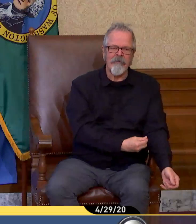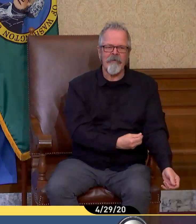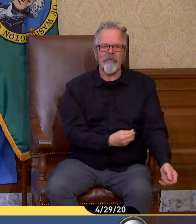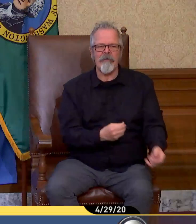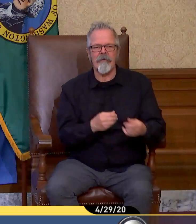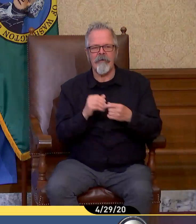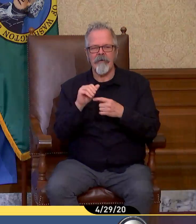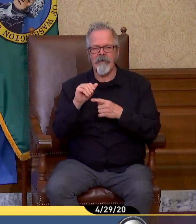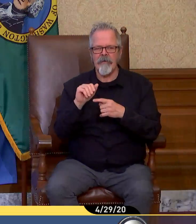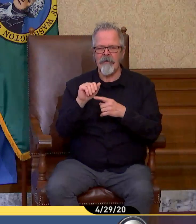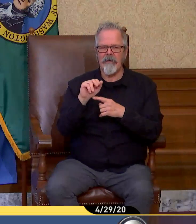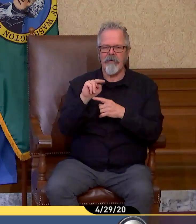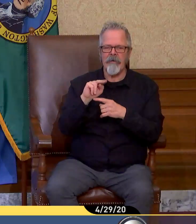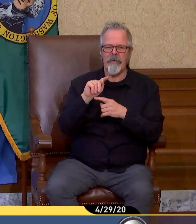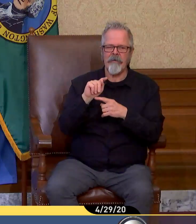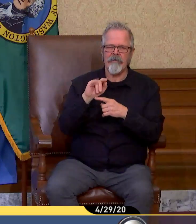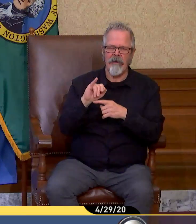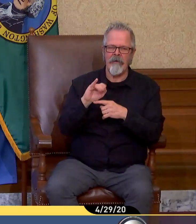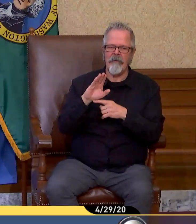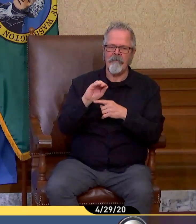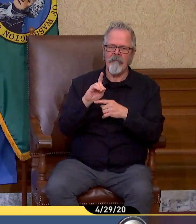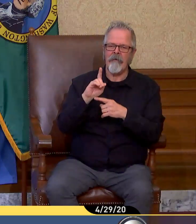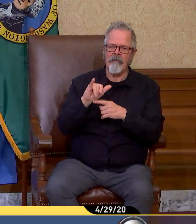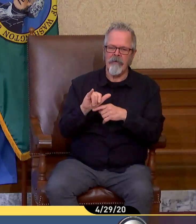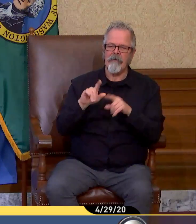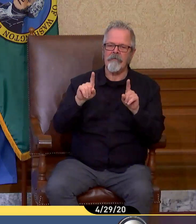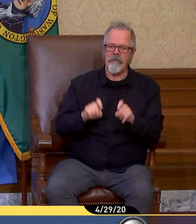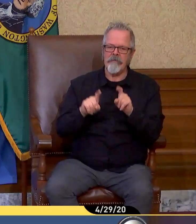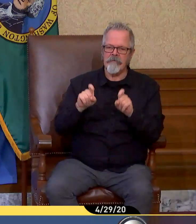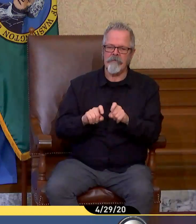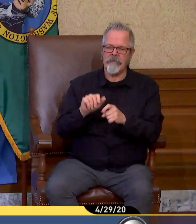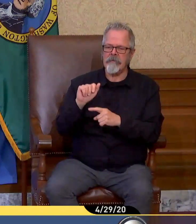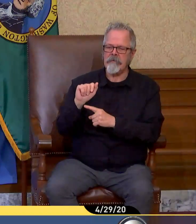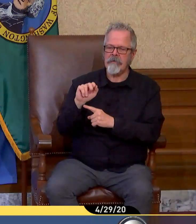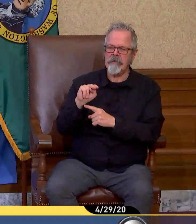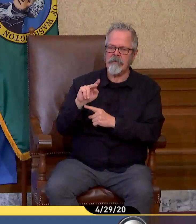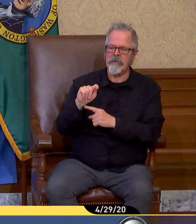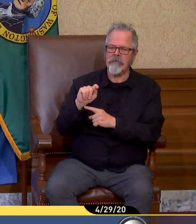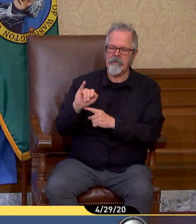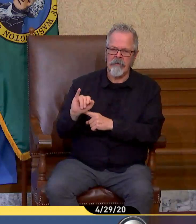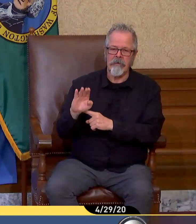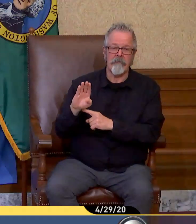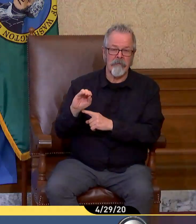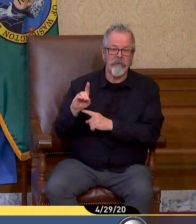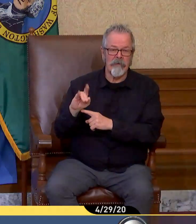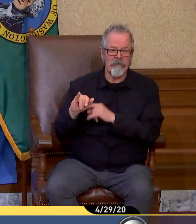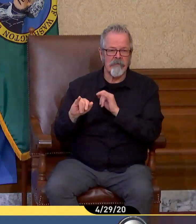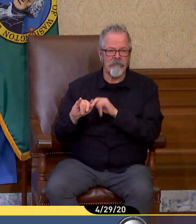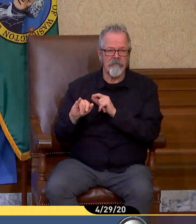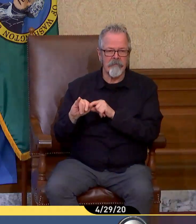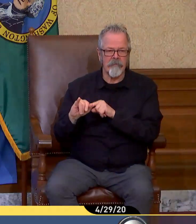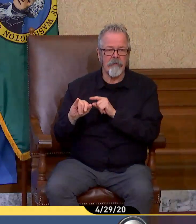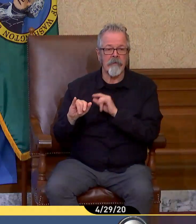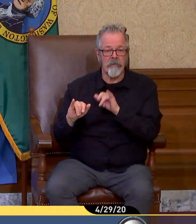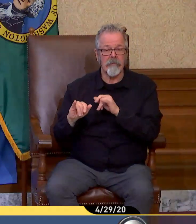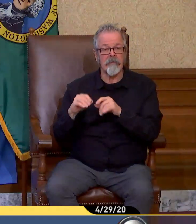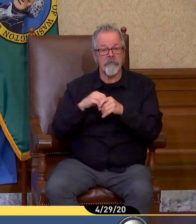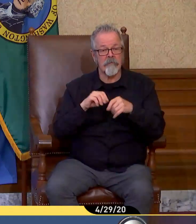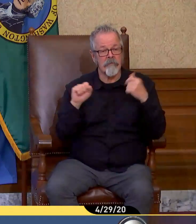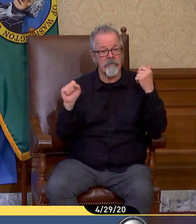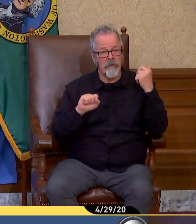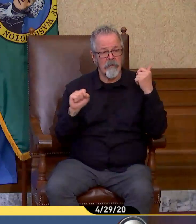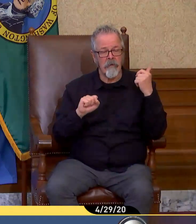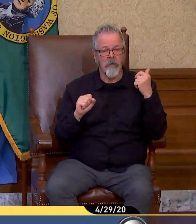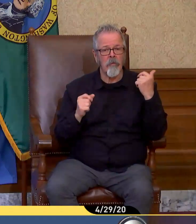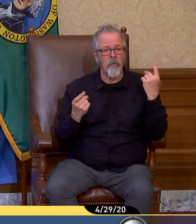we are looking at, when I say we, I mean the research labs, are looking at used blood that is left over from the blood bank and looking to see